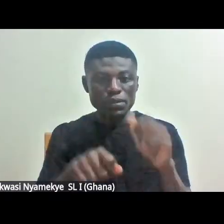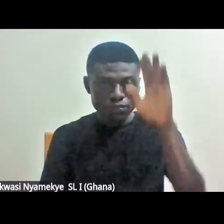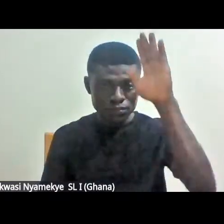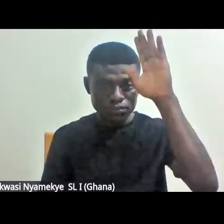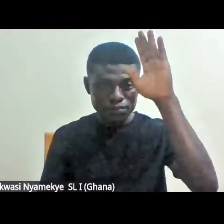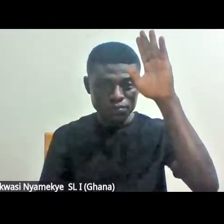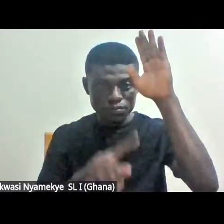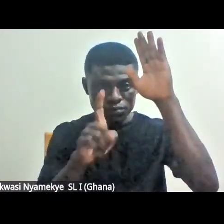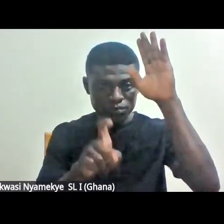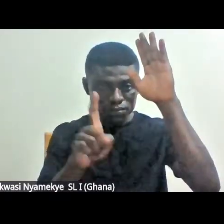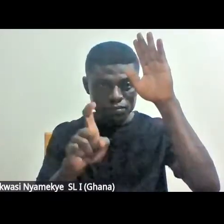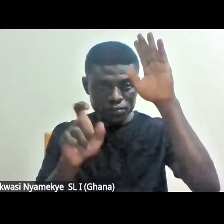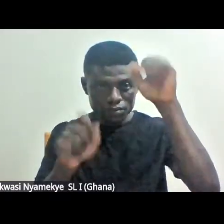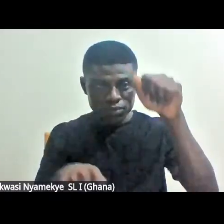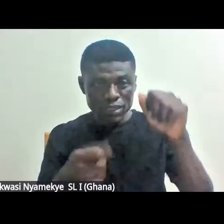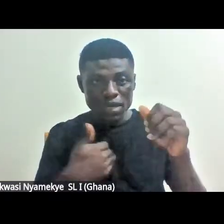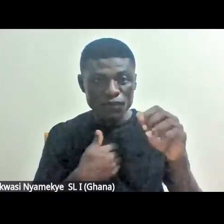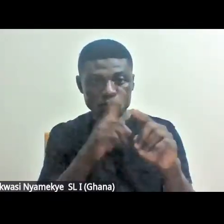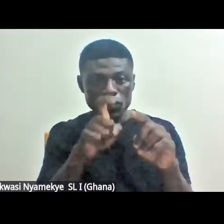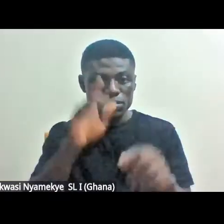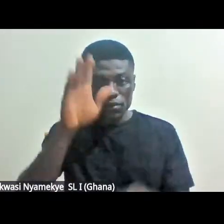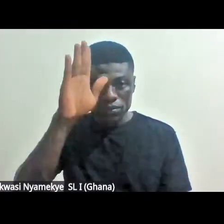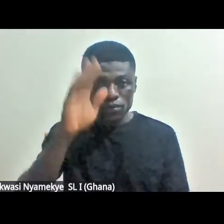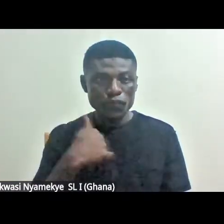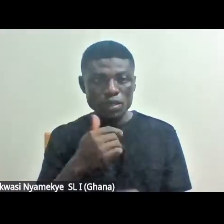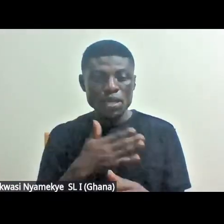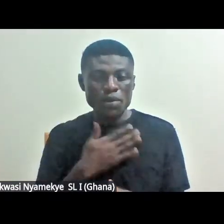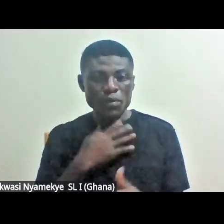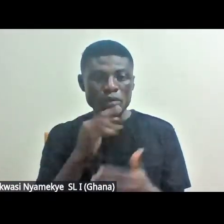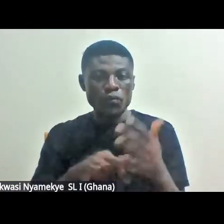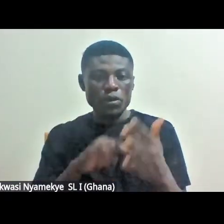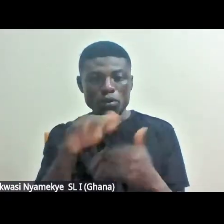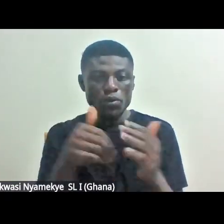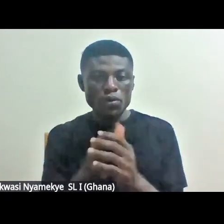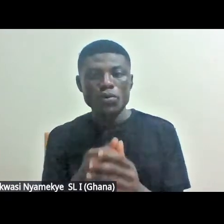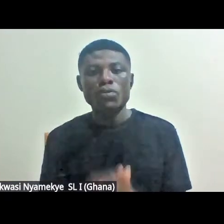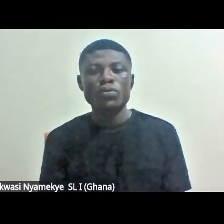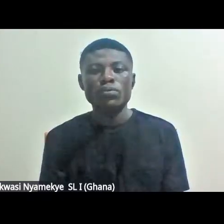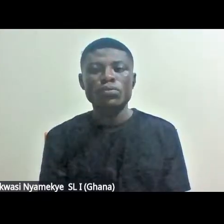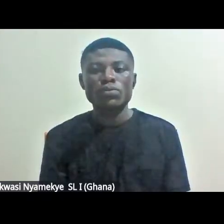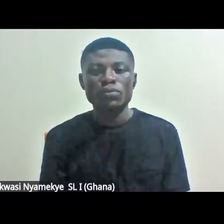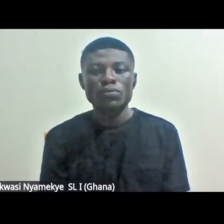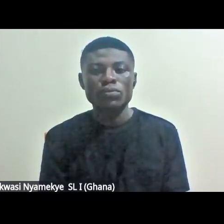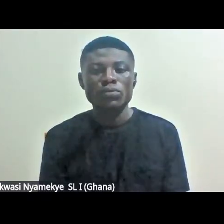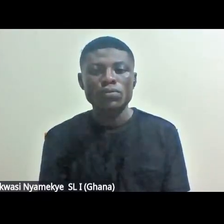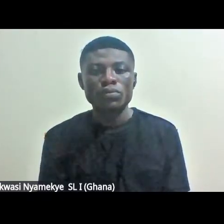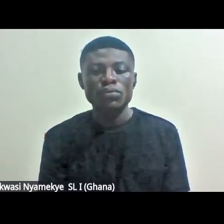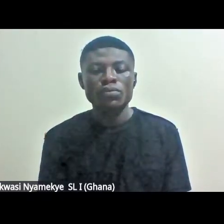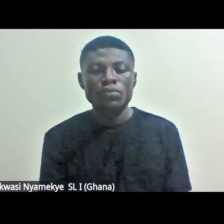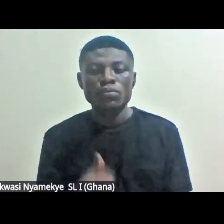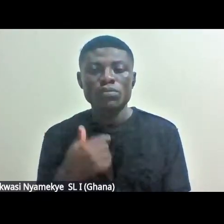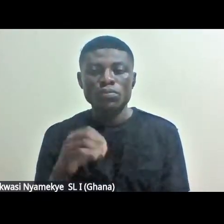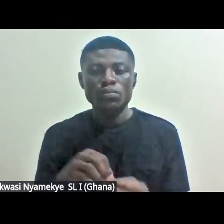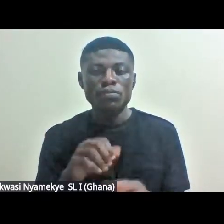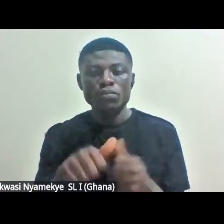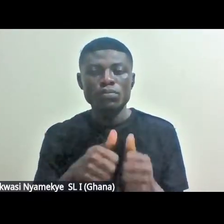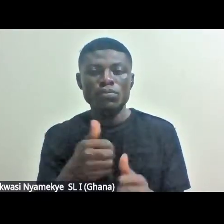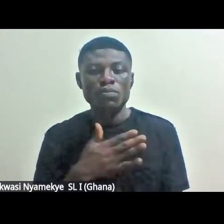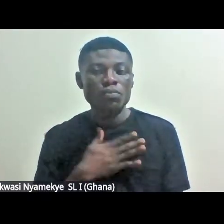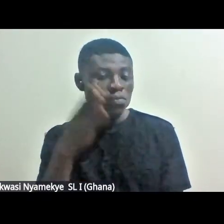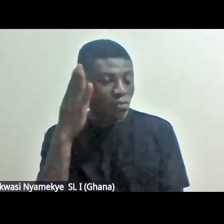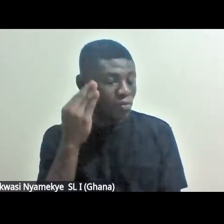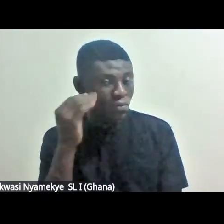any statements to give, we're happy to read all of them. So Rosen just added a question about my experience as a